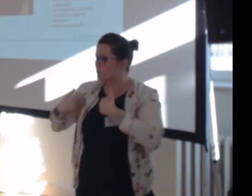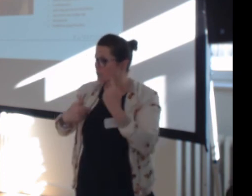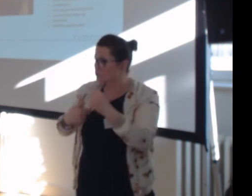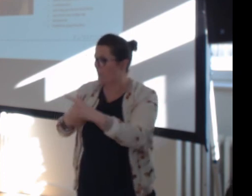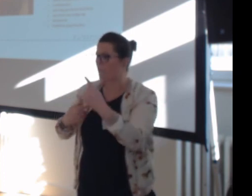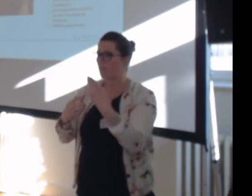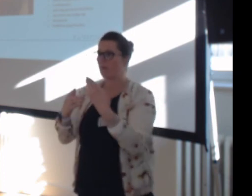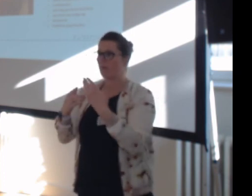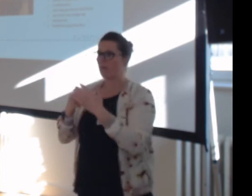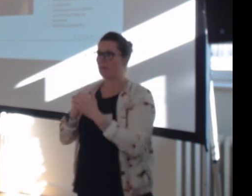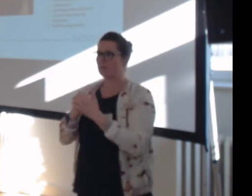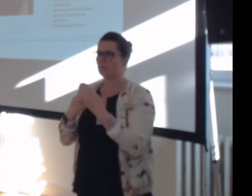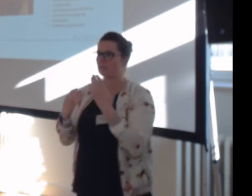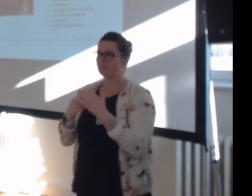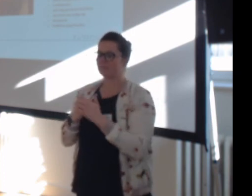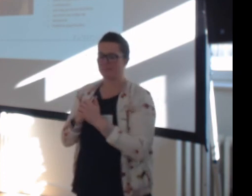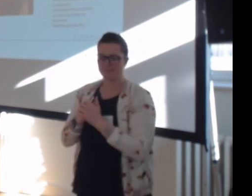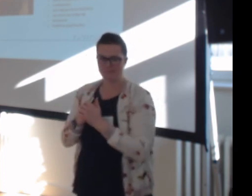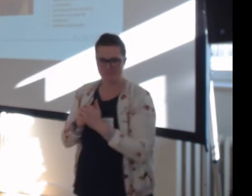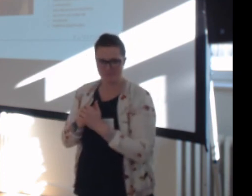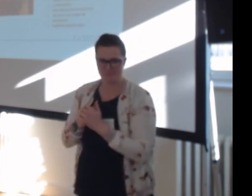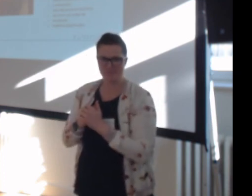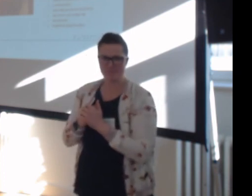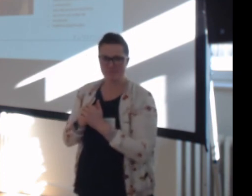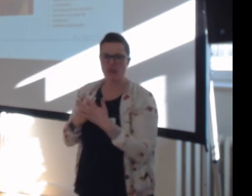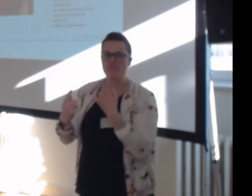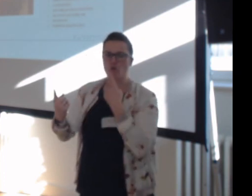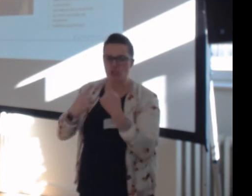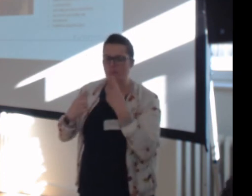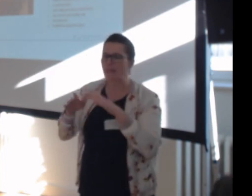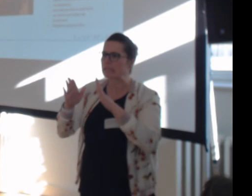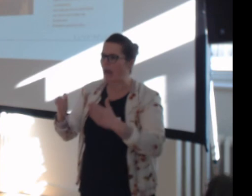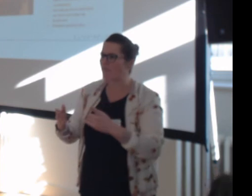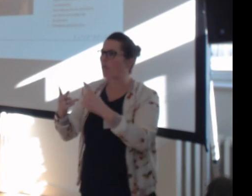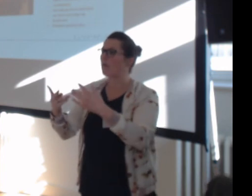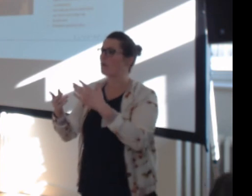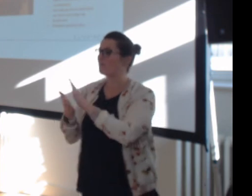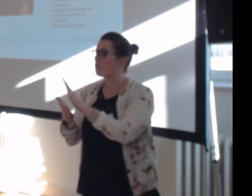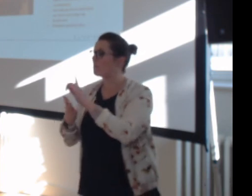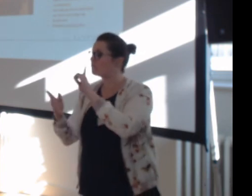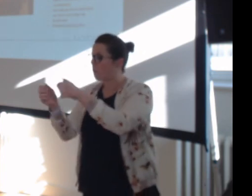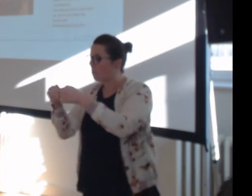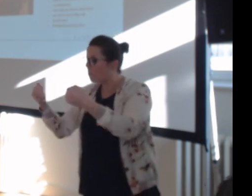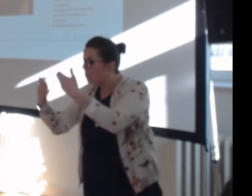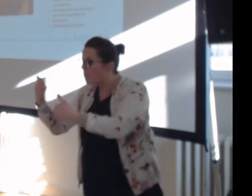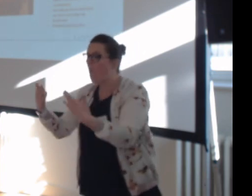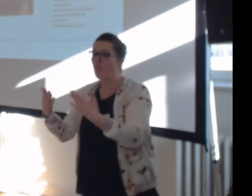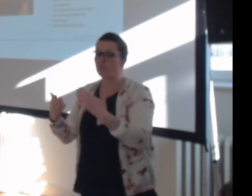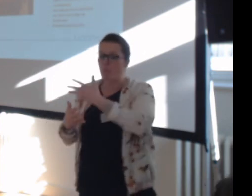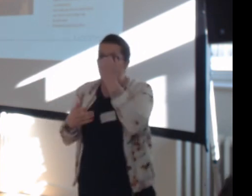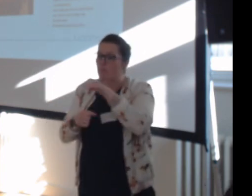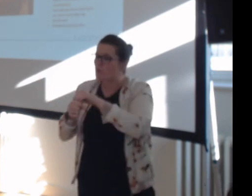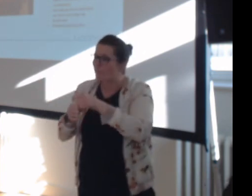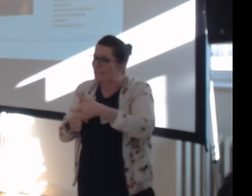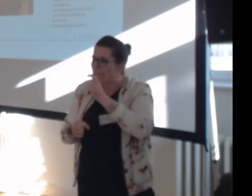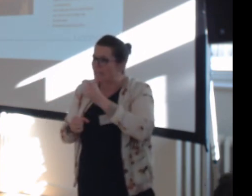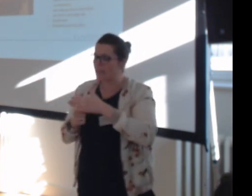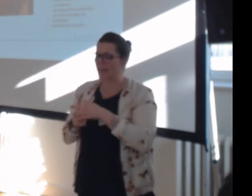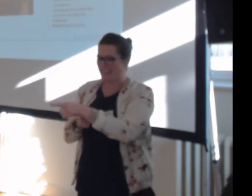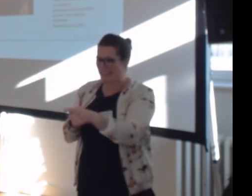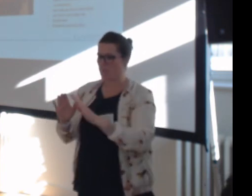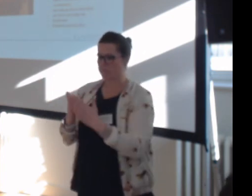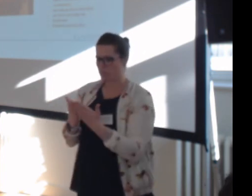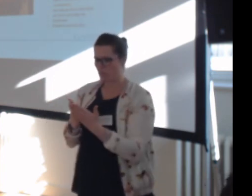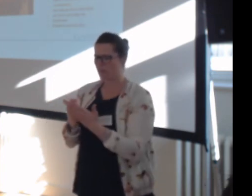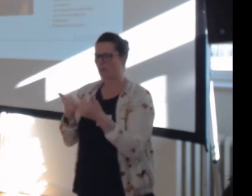language classes and conversation tables, or just to read the daily newspaper and drink a nice warm coffee. These books